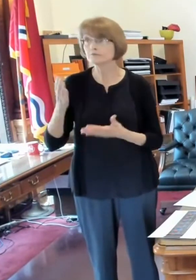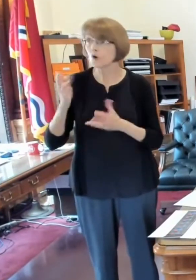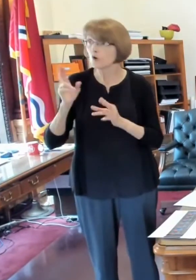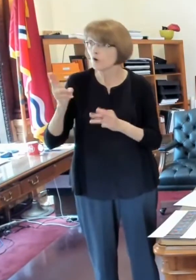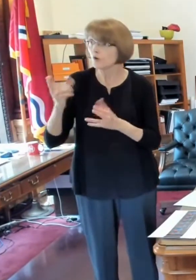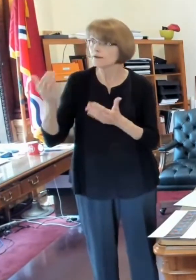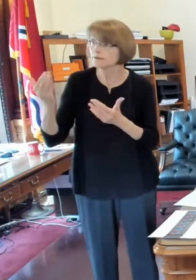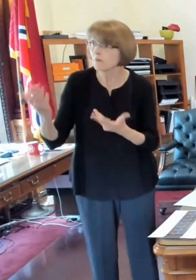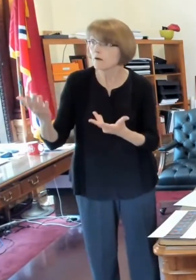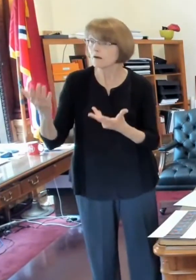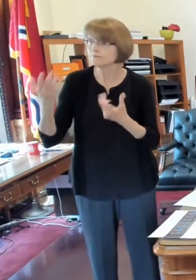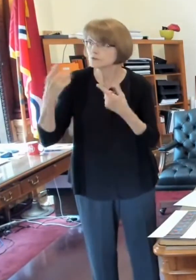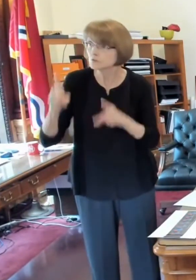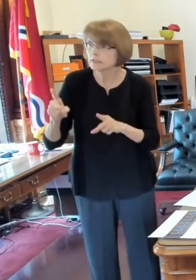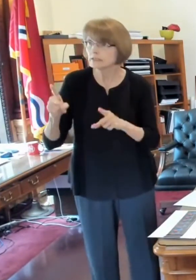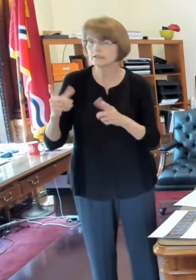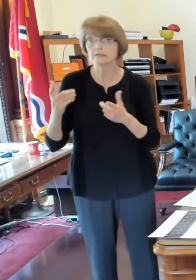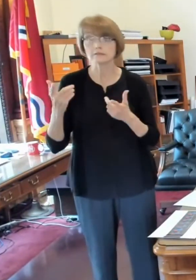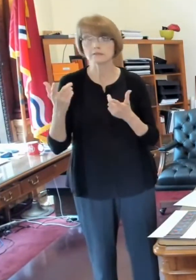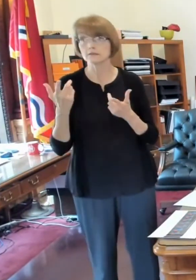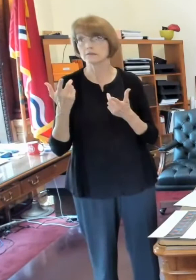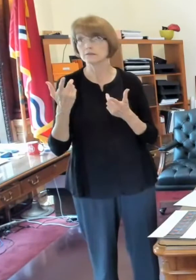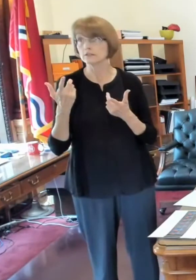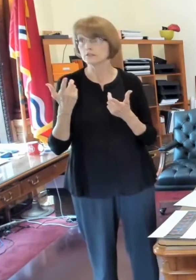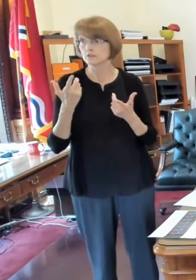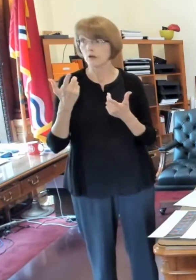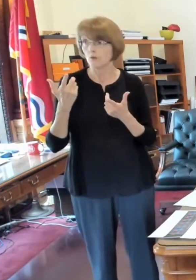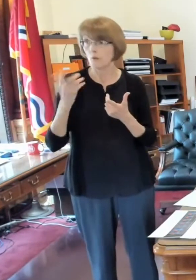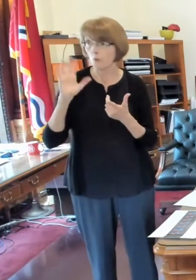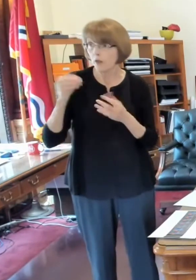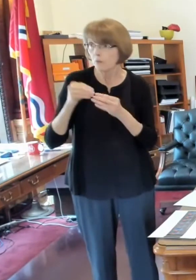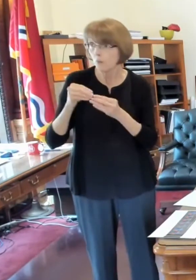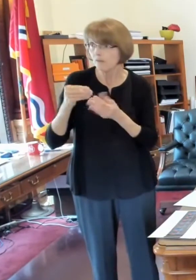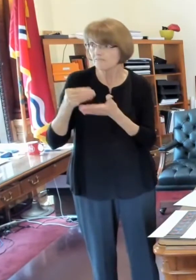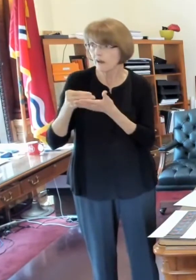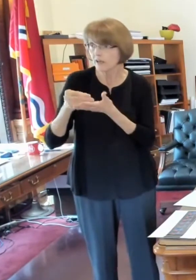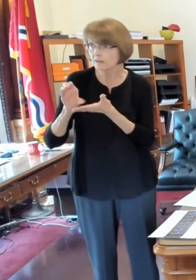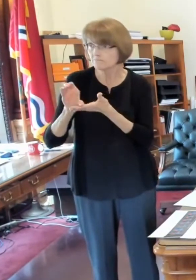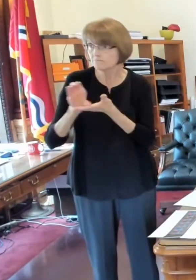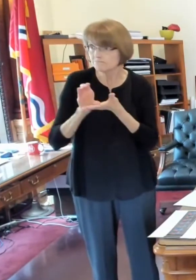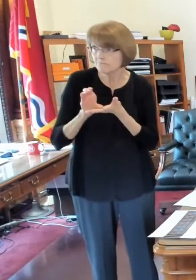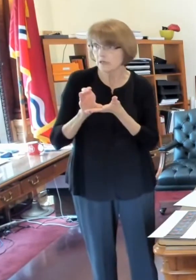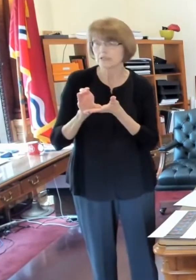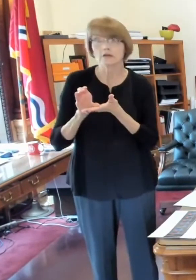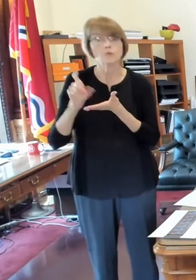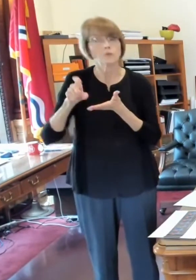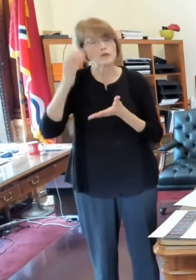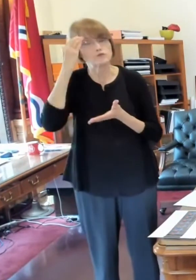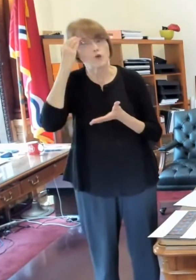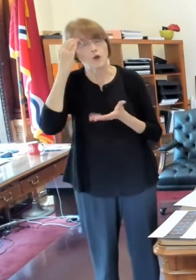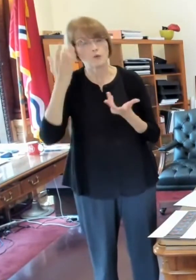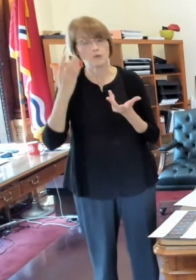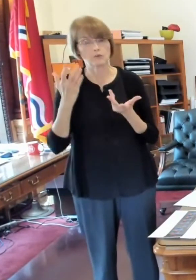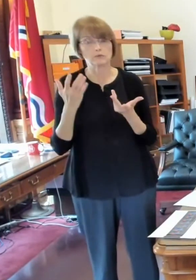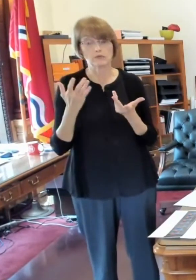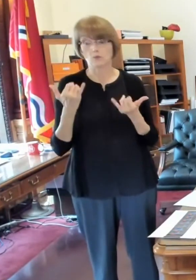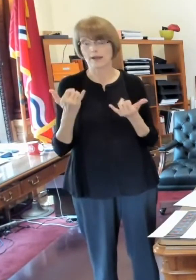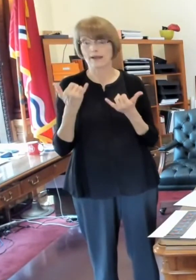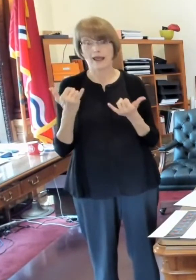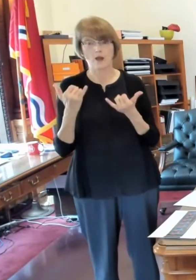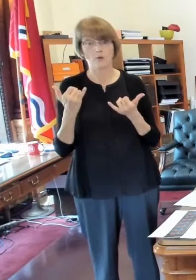to, we need to know if that funding is coming, because having internet connectivity